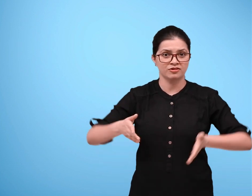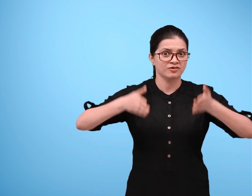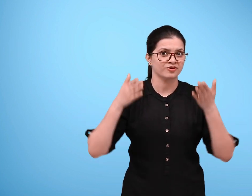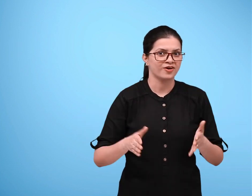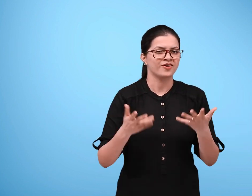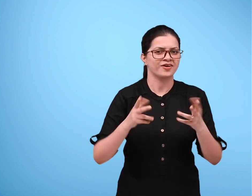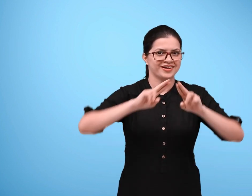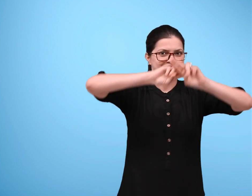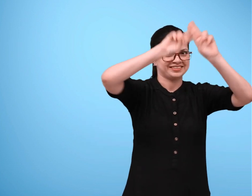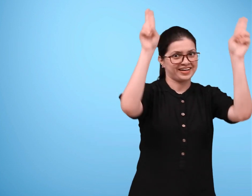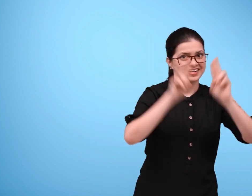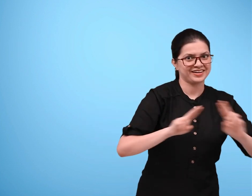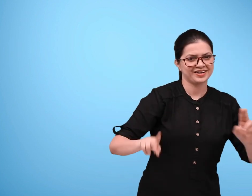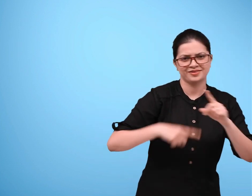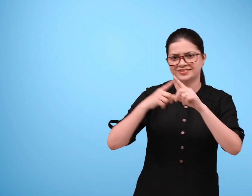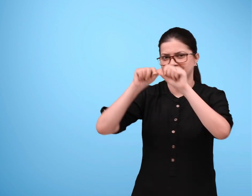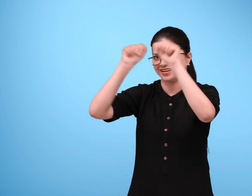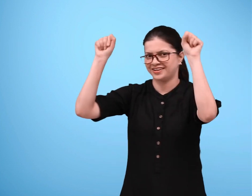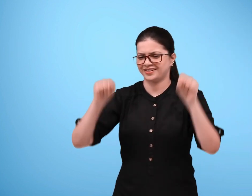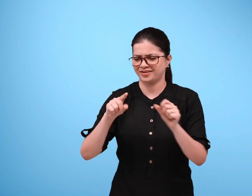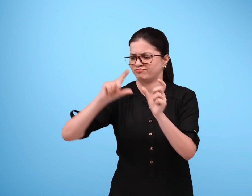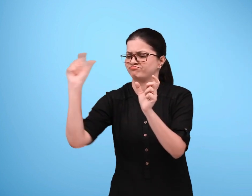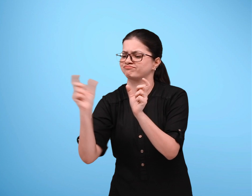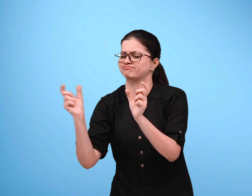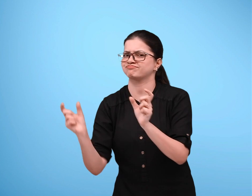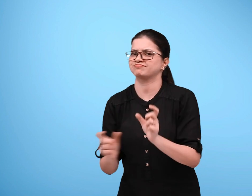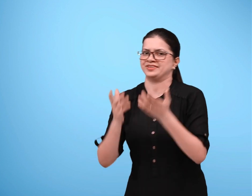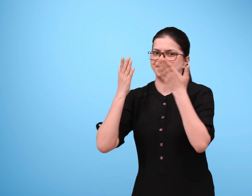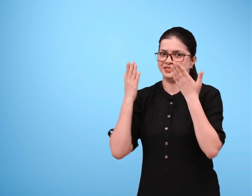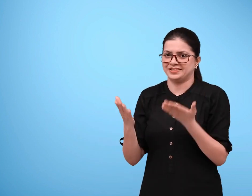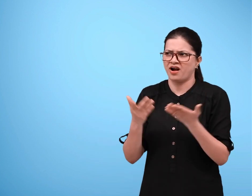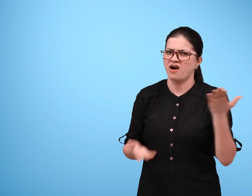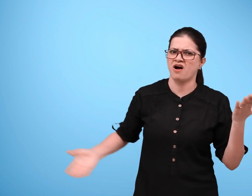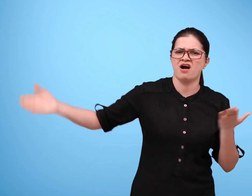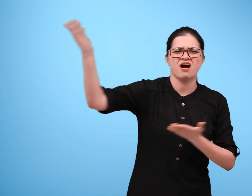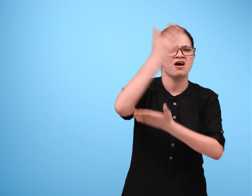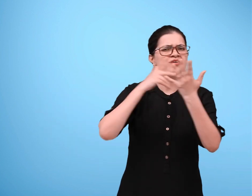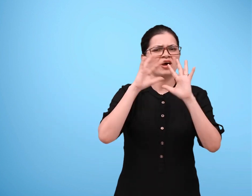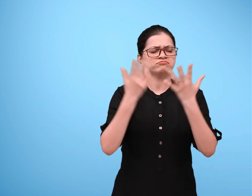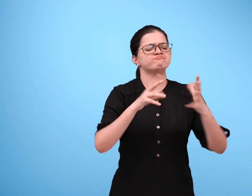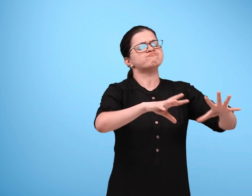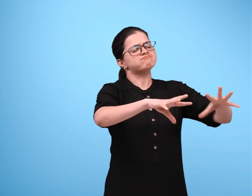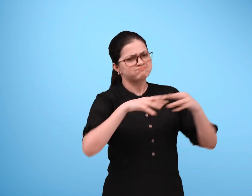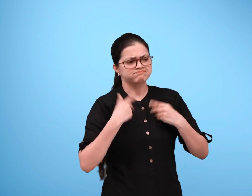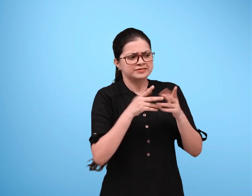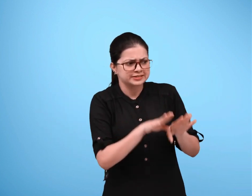Now we use International System of Units, that is SI units. This is accepted all over the